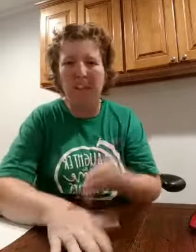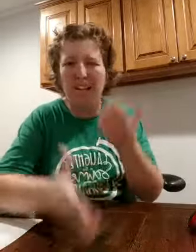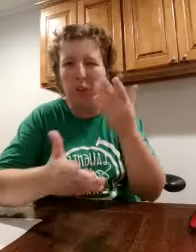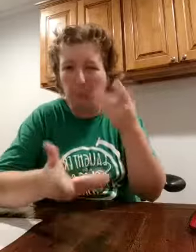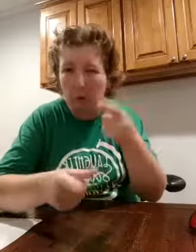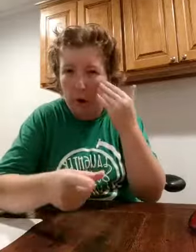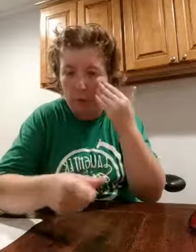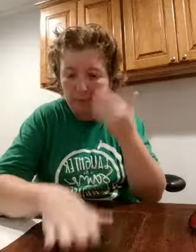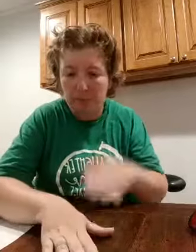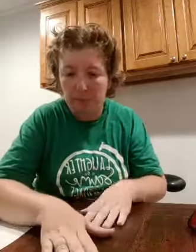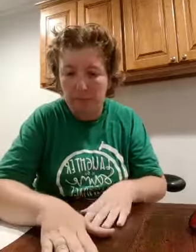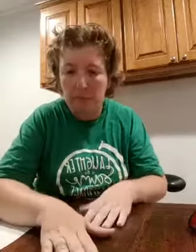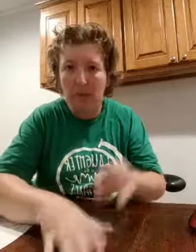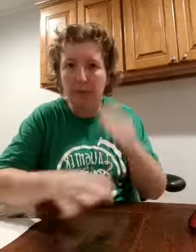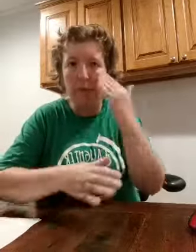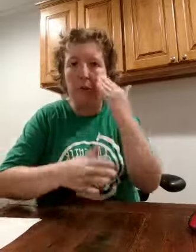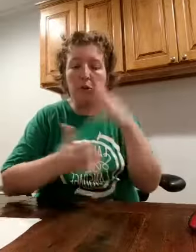you will know if you know your student.